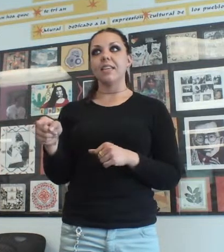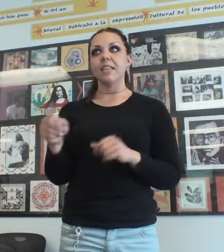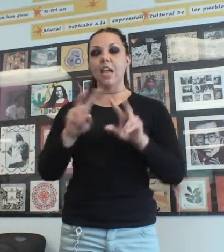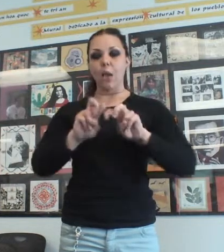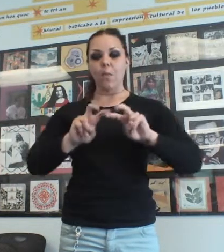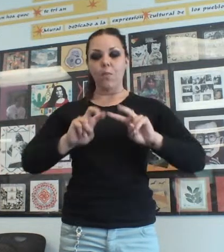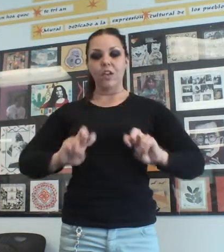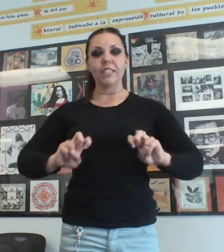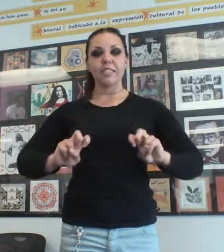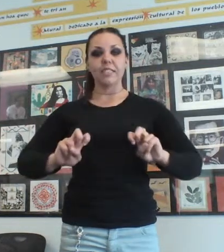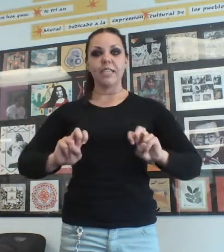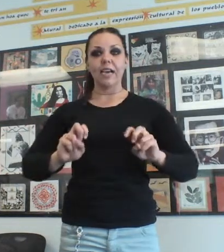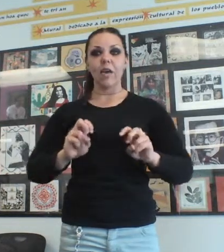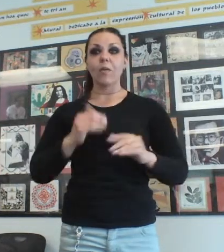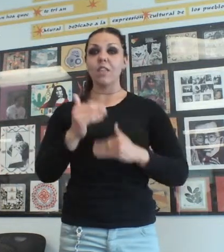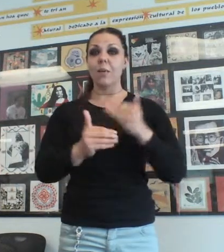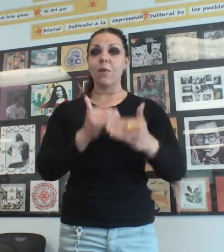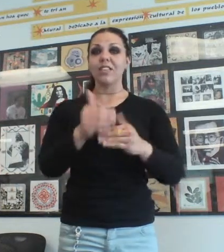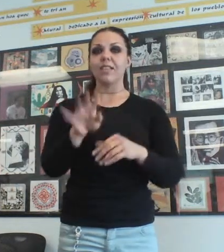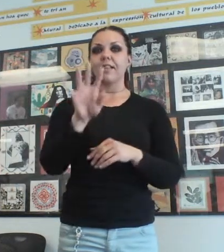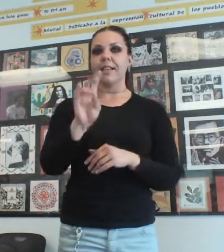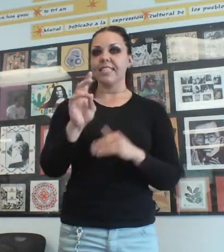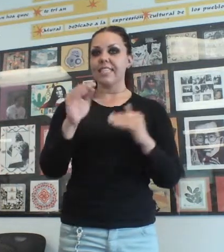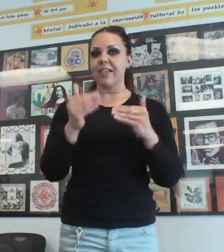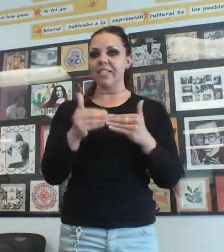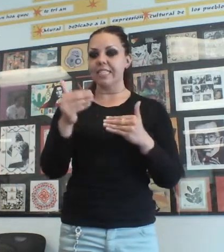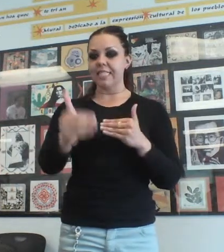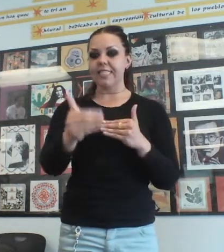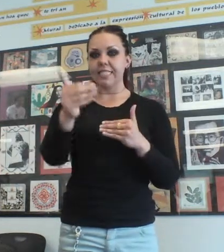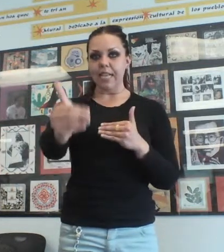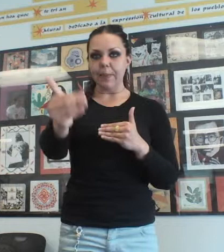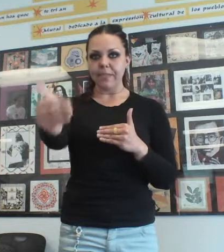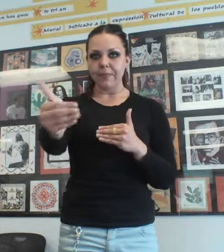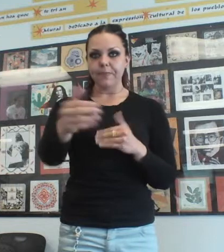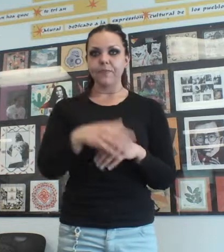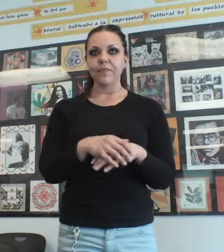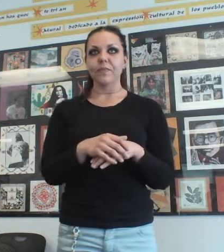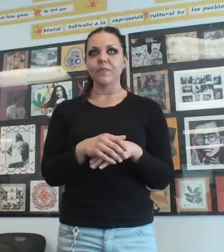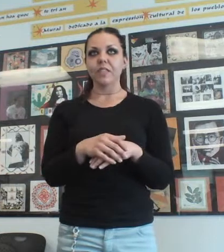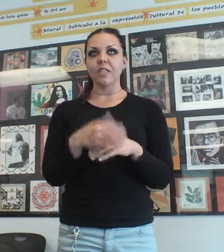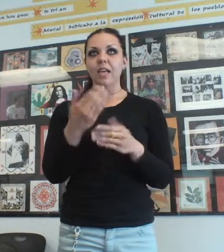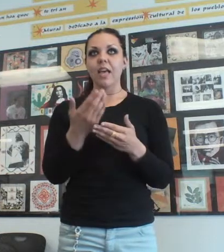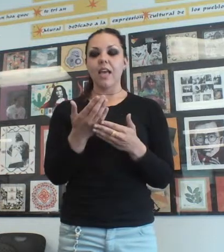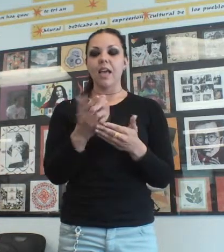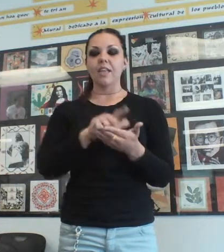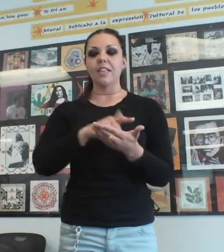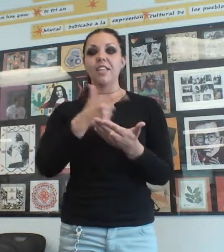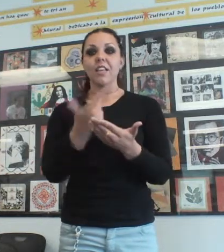steps. And if you flip over on the back, you'll notice my little notes